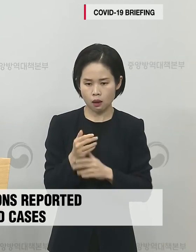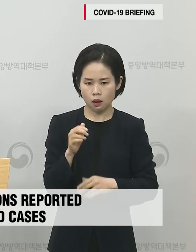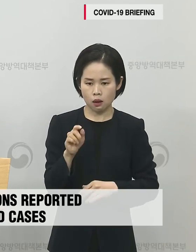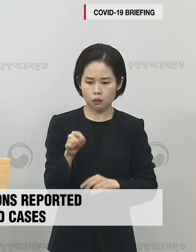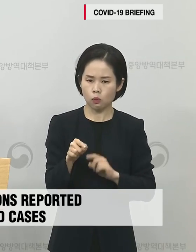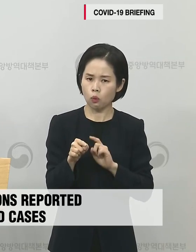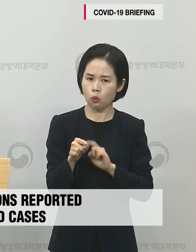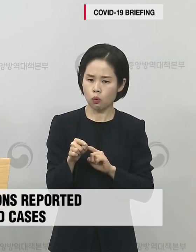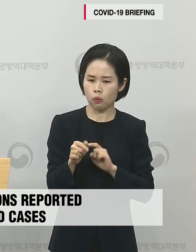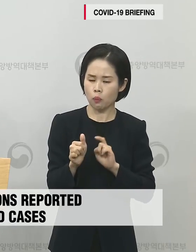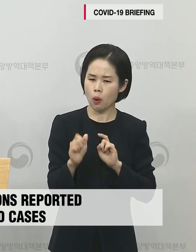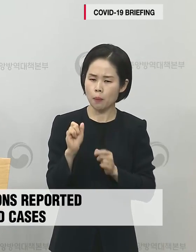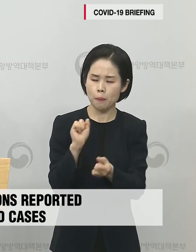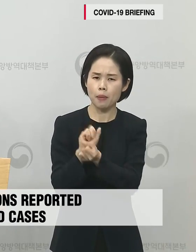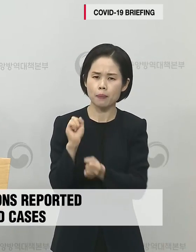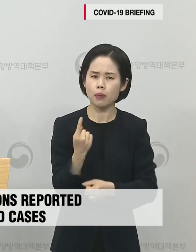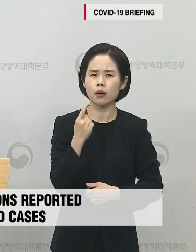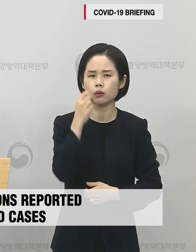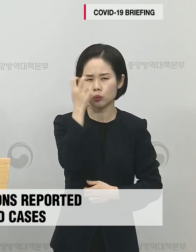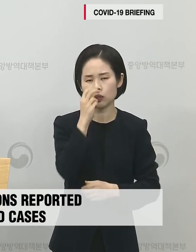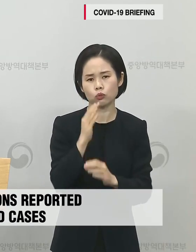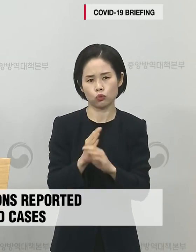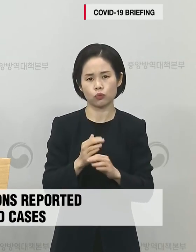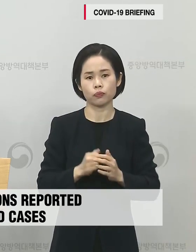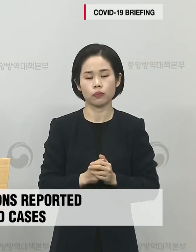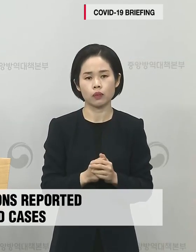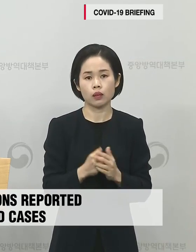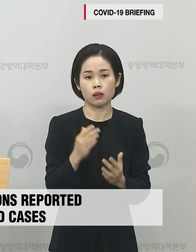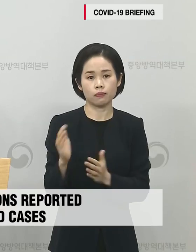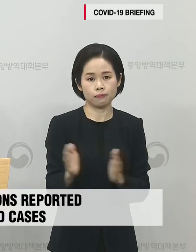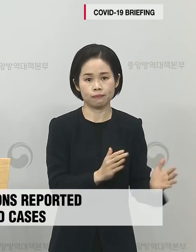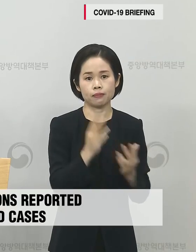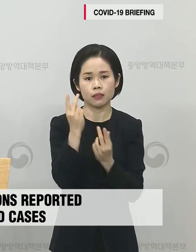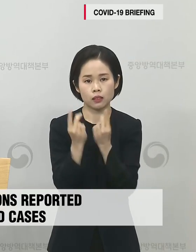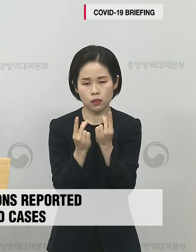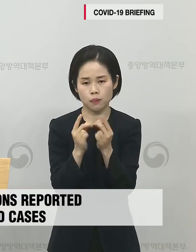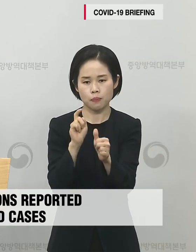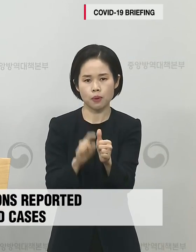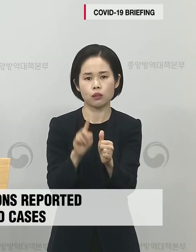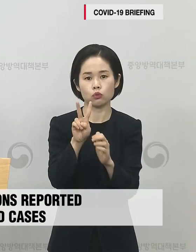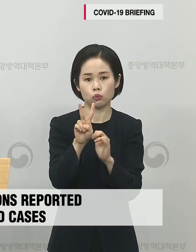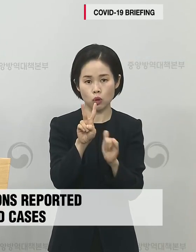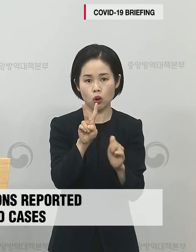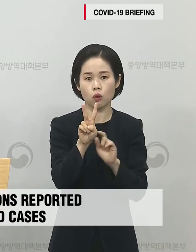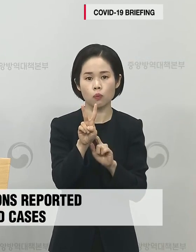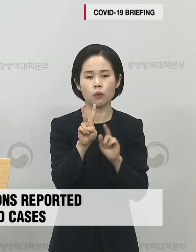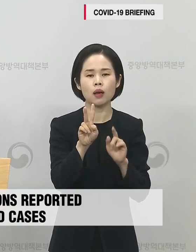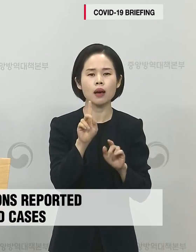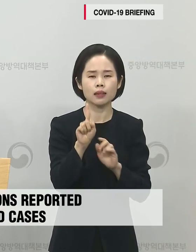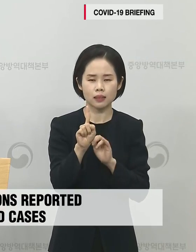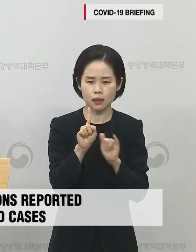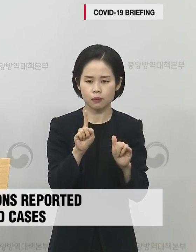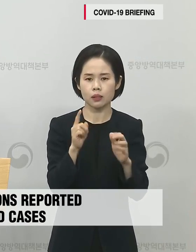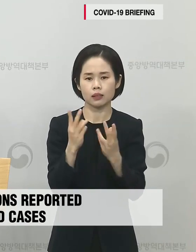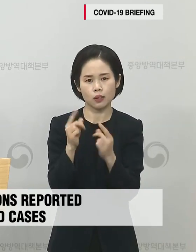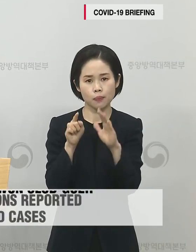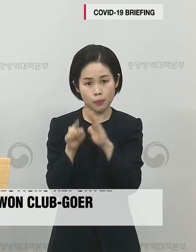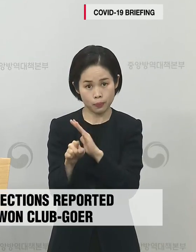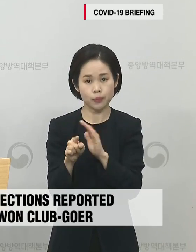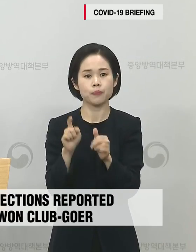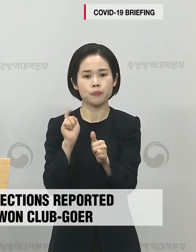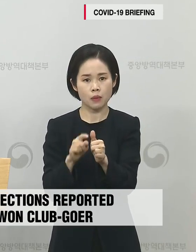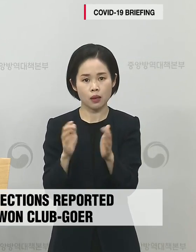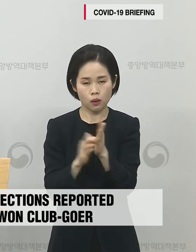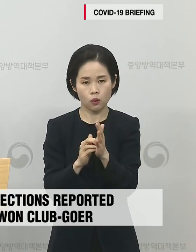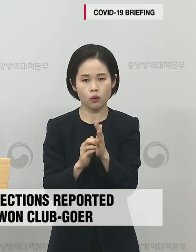sister of the younger sister was first confirmed and has spread the virus to her sister. And